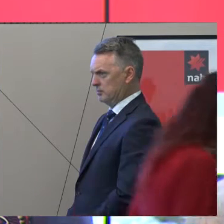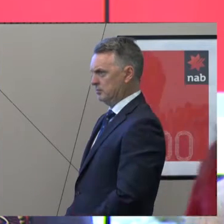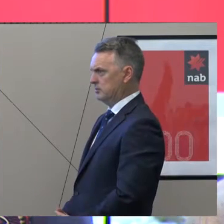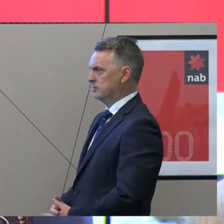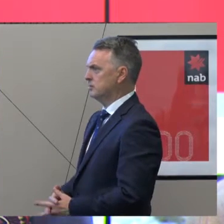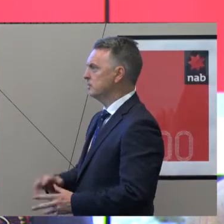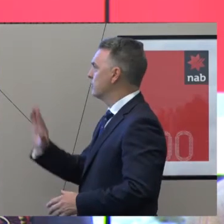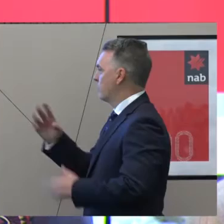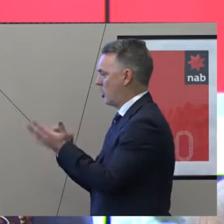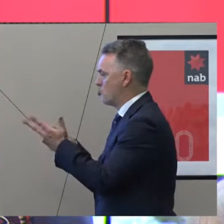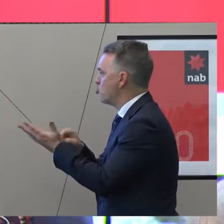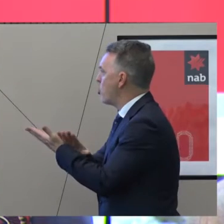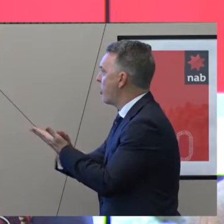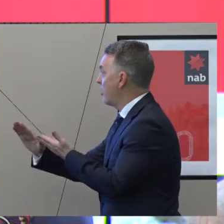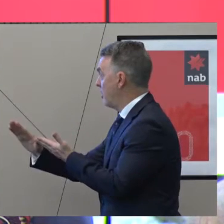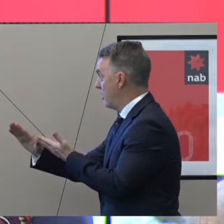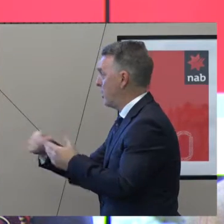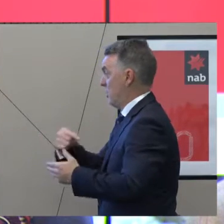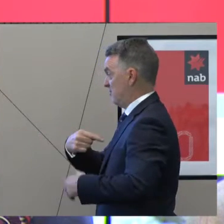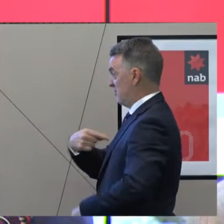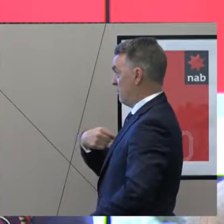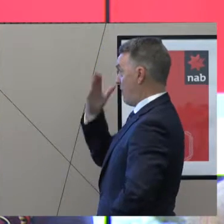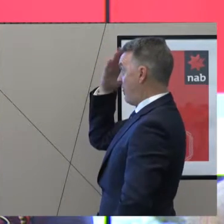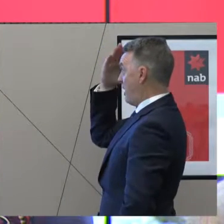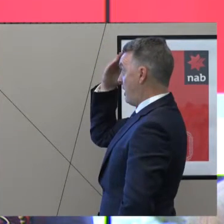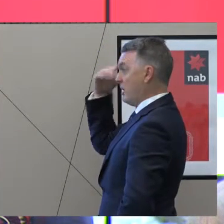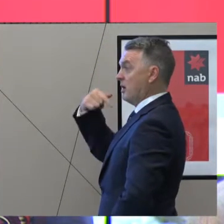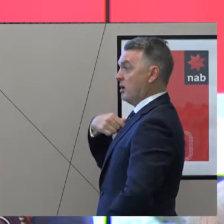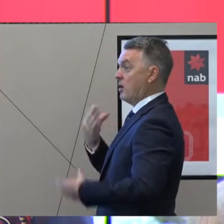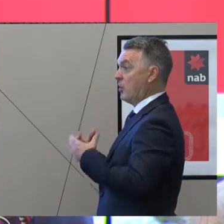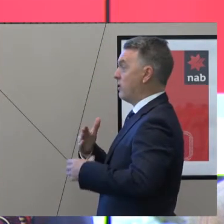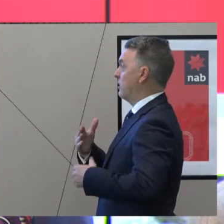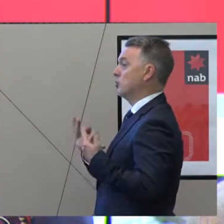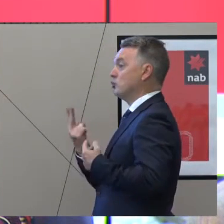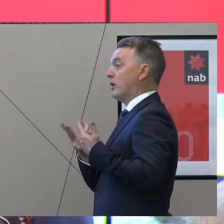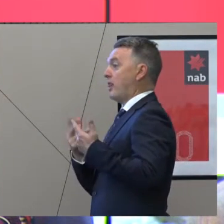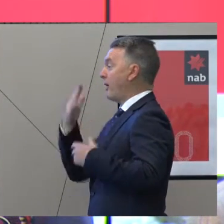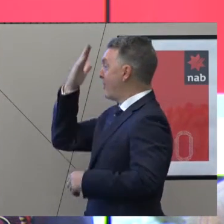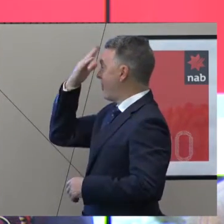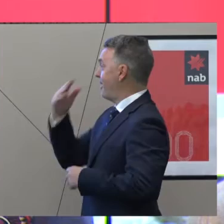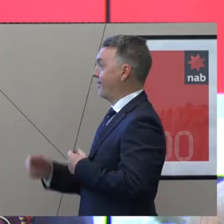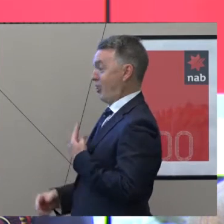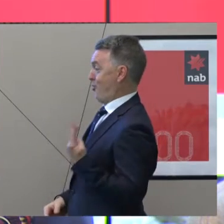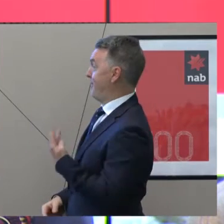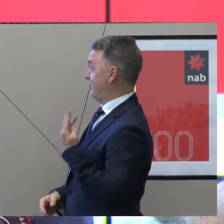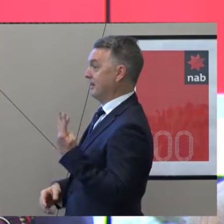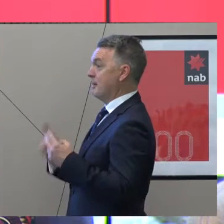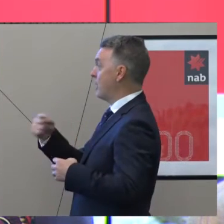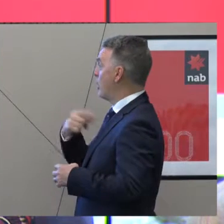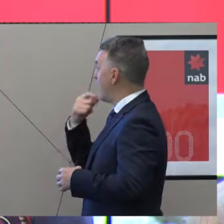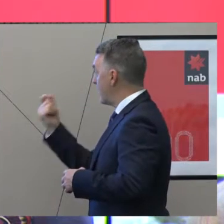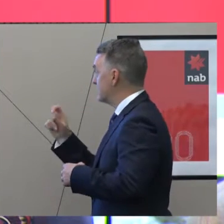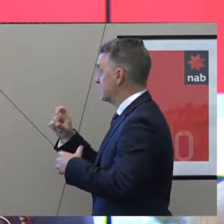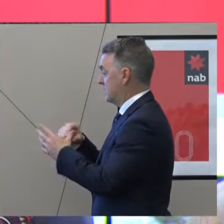Hi, I'm Ruth Couchy. I'm a parent, and I'm sitting here with two fellow parents here. It's actually a question directed to you,